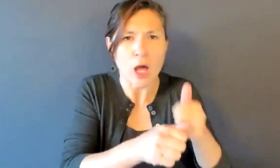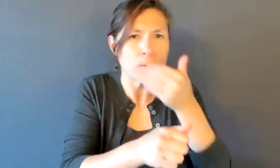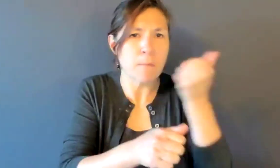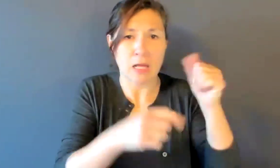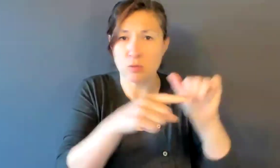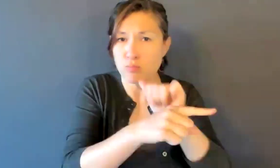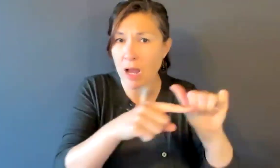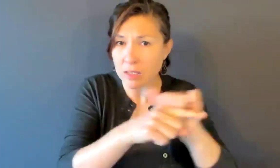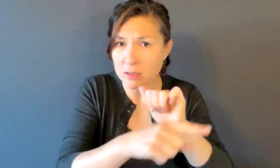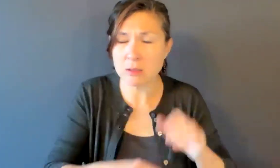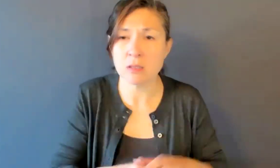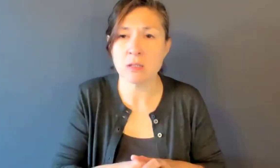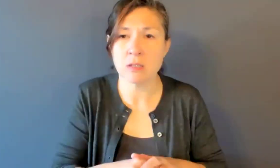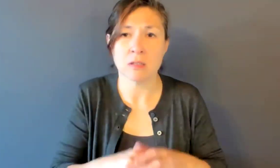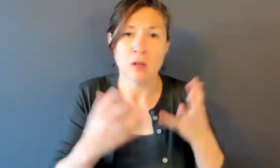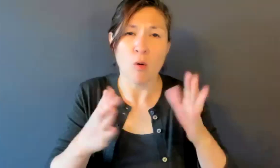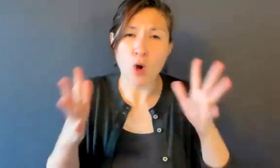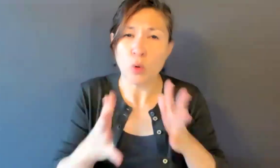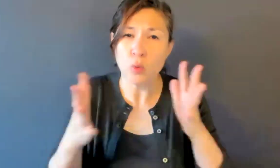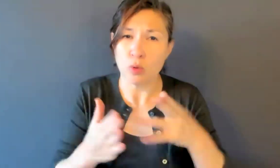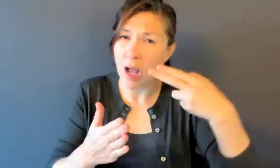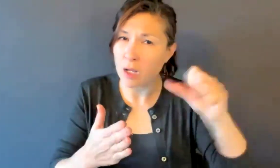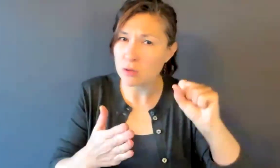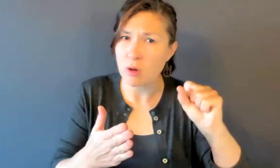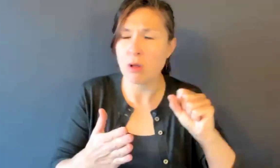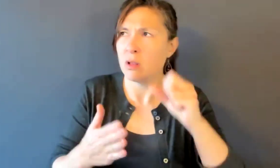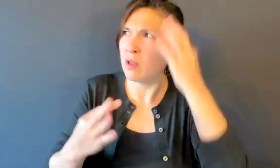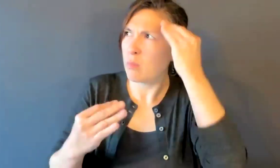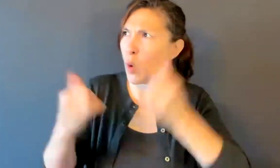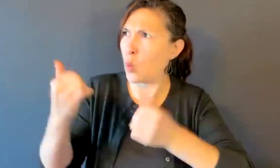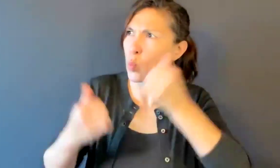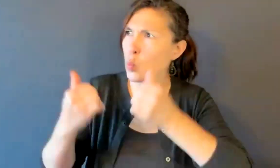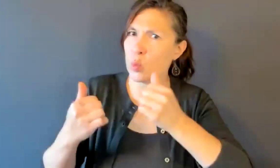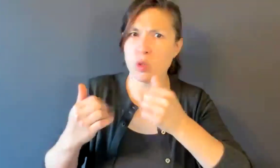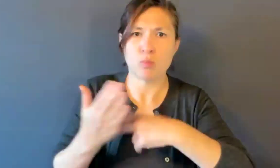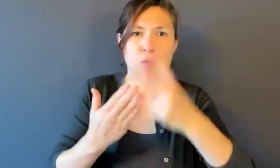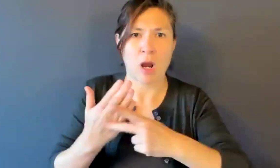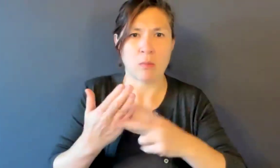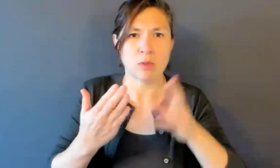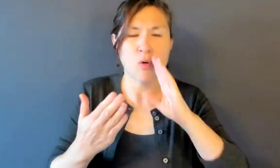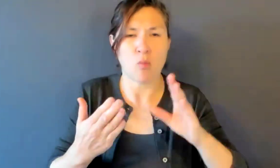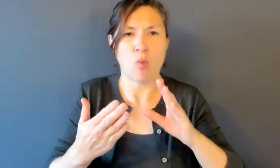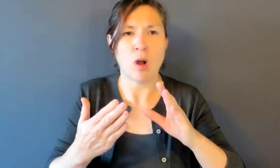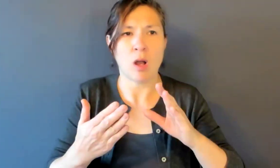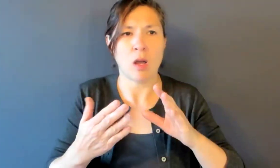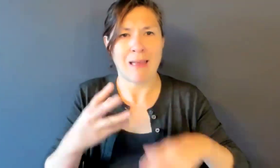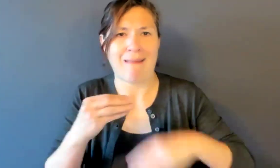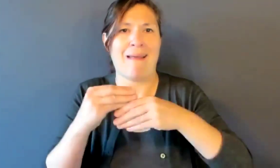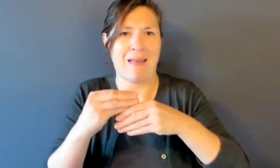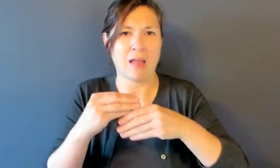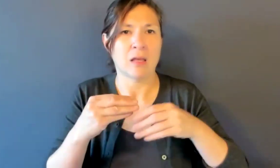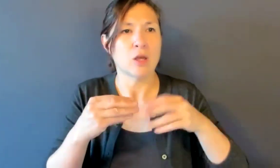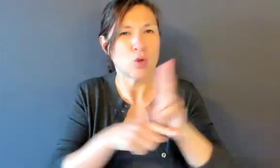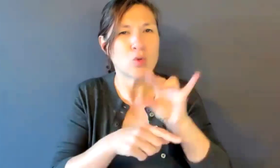then really encouraging the high schools to think about which particular programs they would like to bring in as pathways, both for